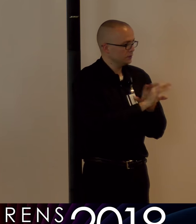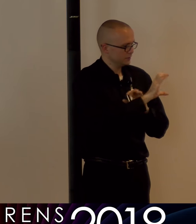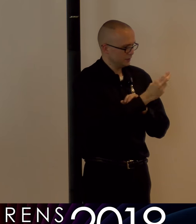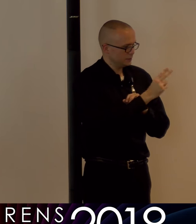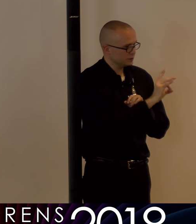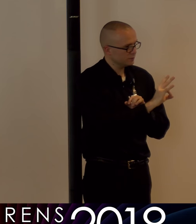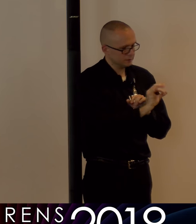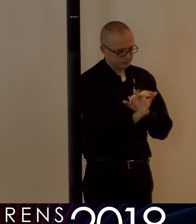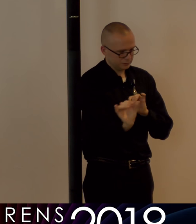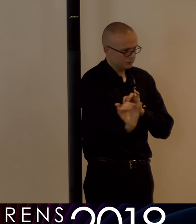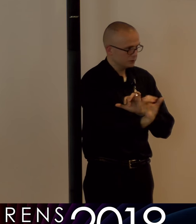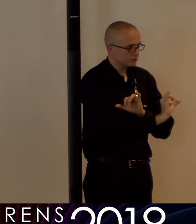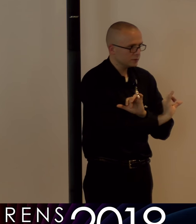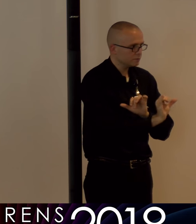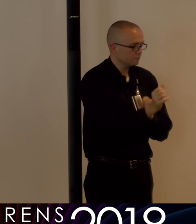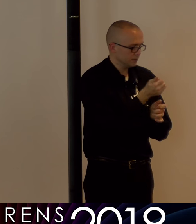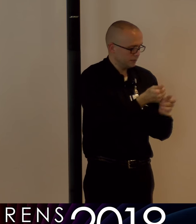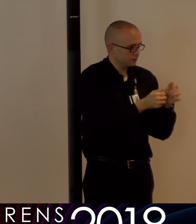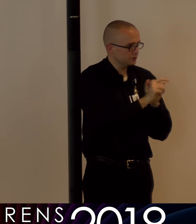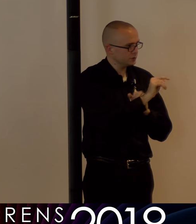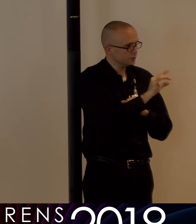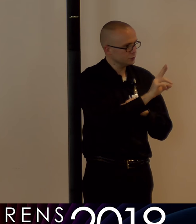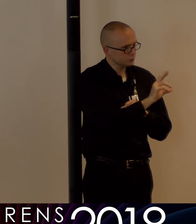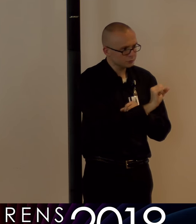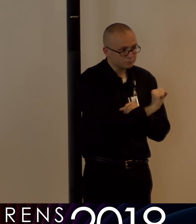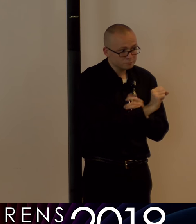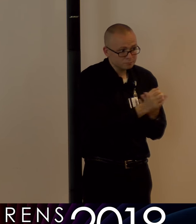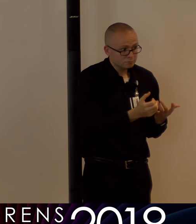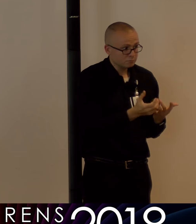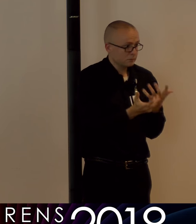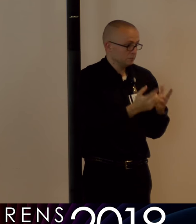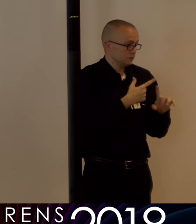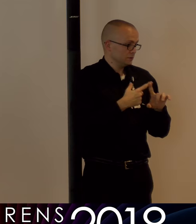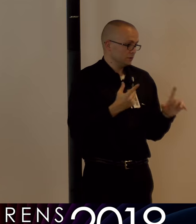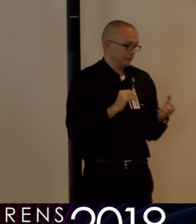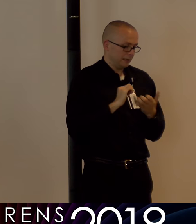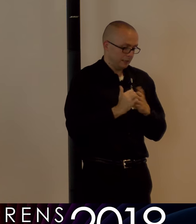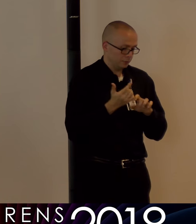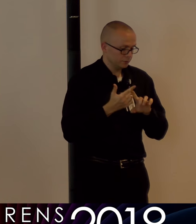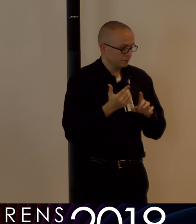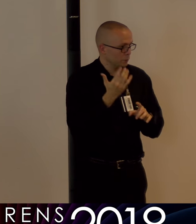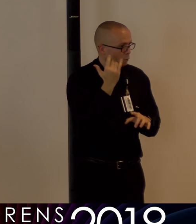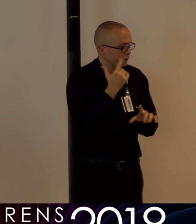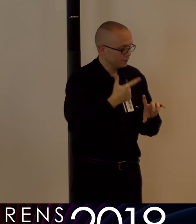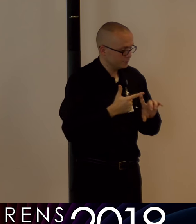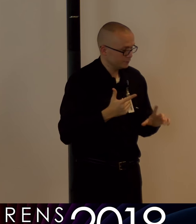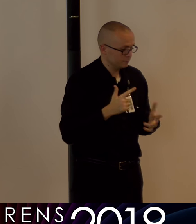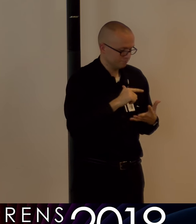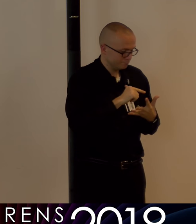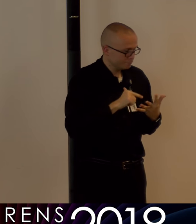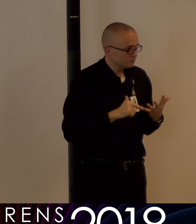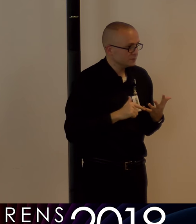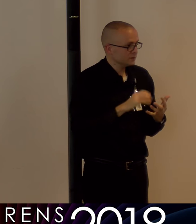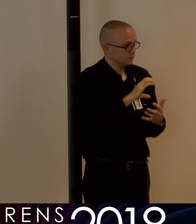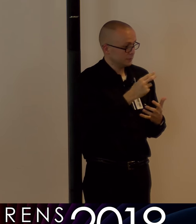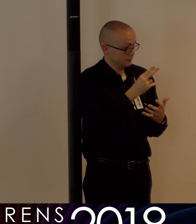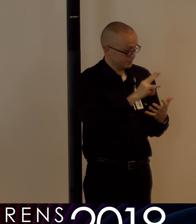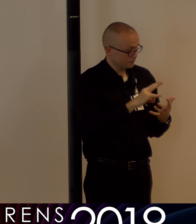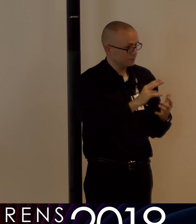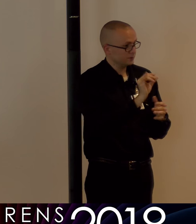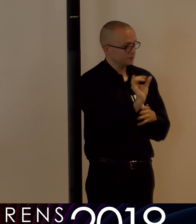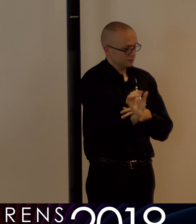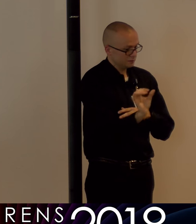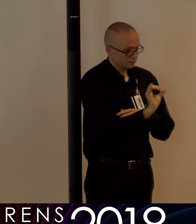same in every one of those tissues? Probably not. Are they different? How are they different? Why are they different? Is CHD7 doing the